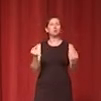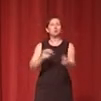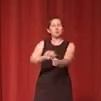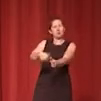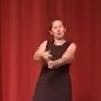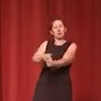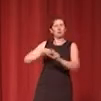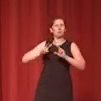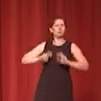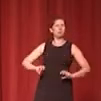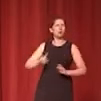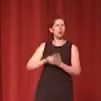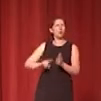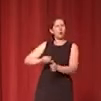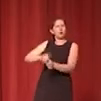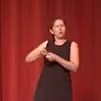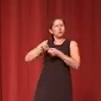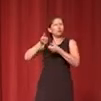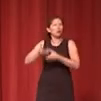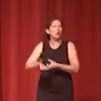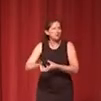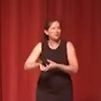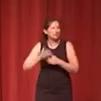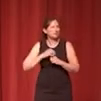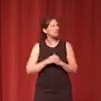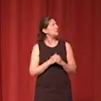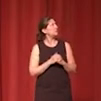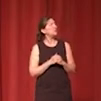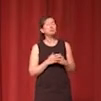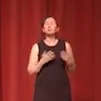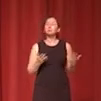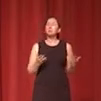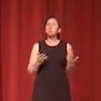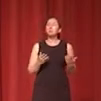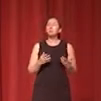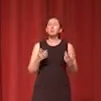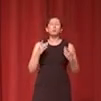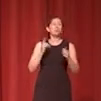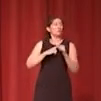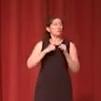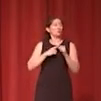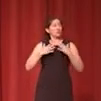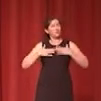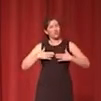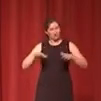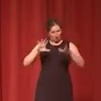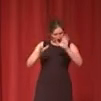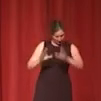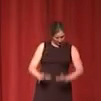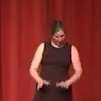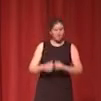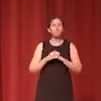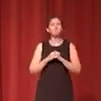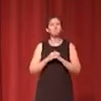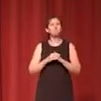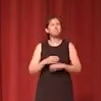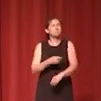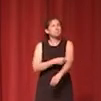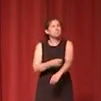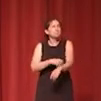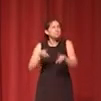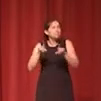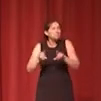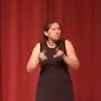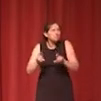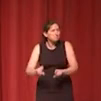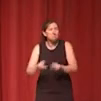dementia. And so what we do then is we look through, we'll do a physical exam, we'll look at some blood tests to look at, again,